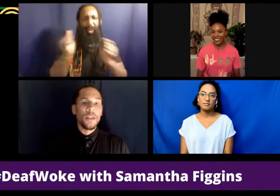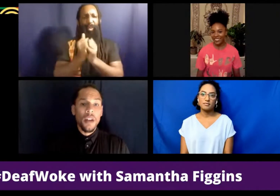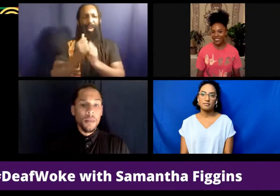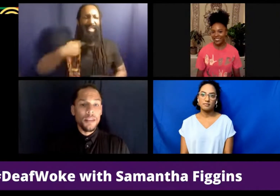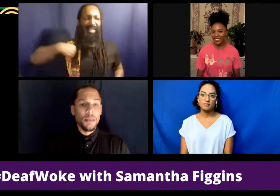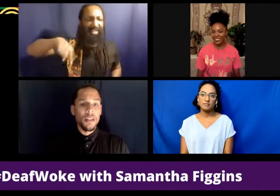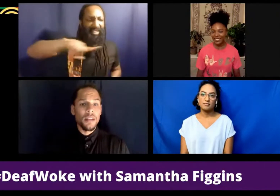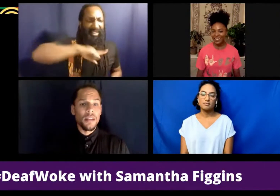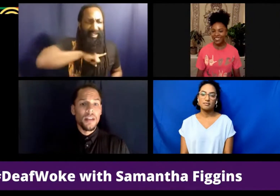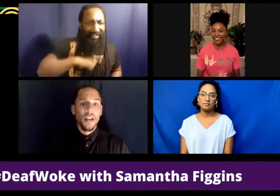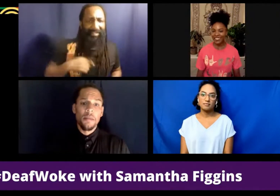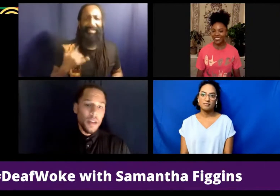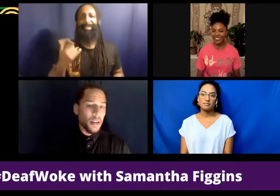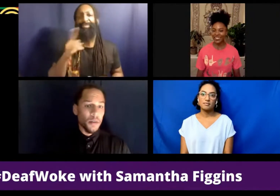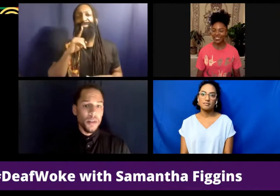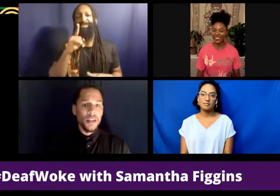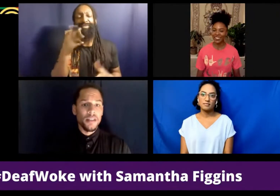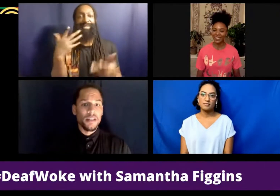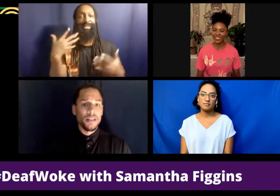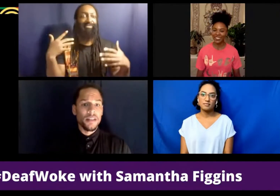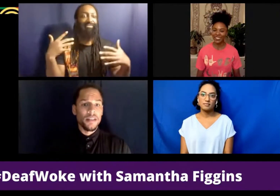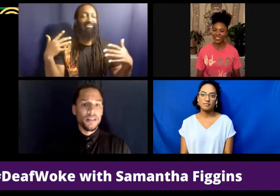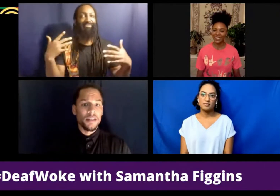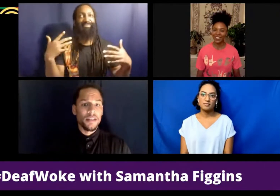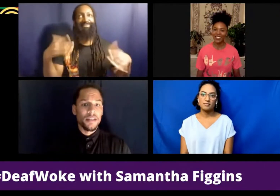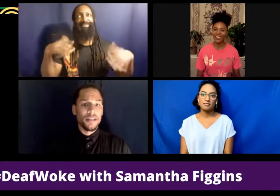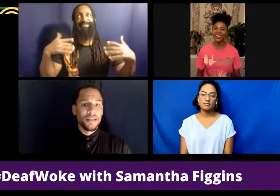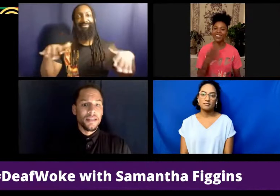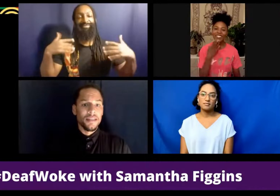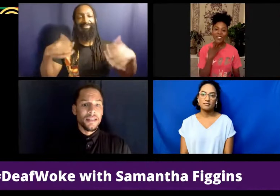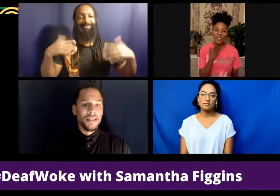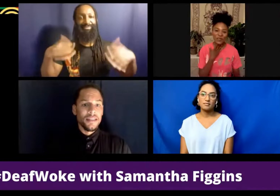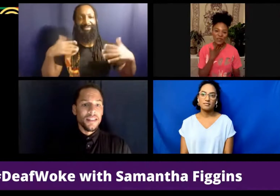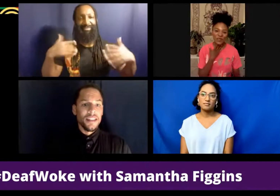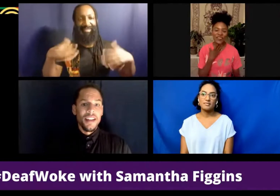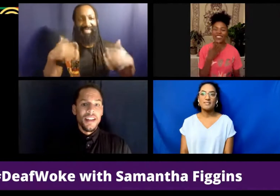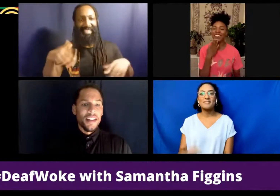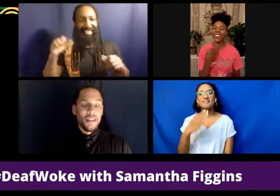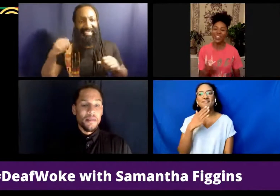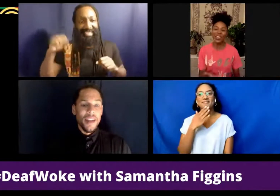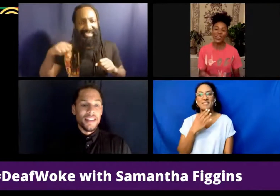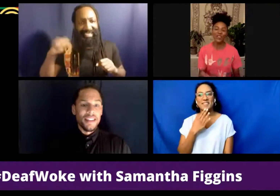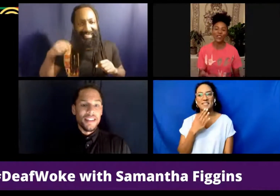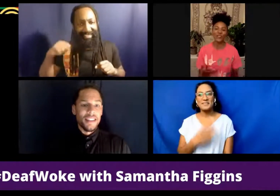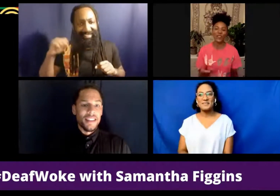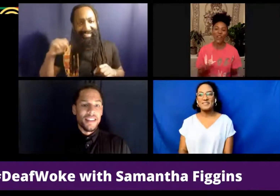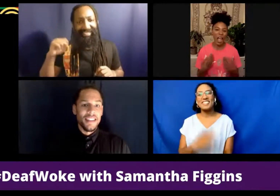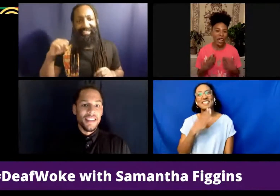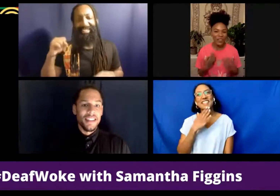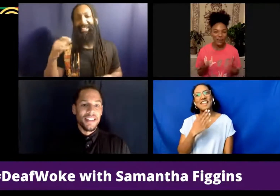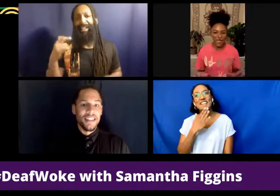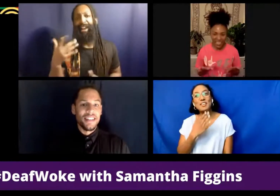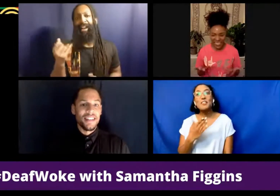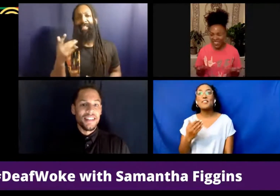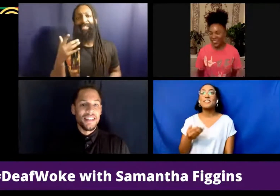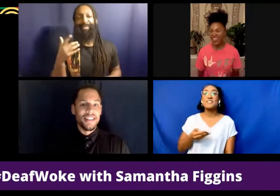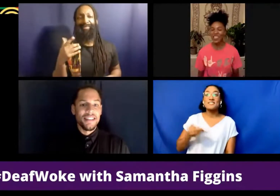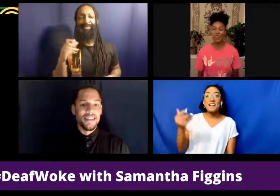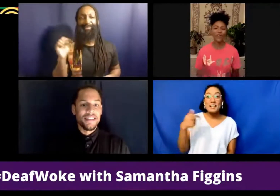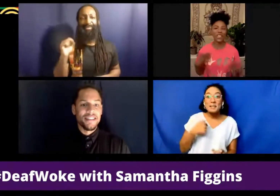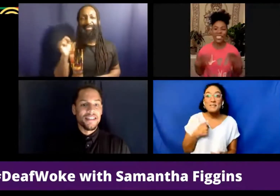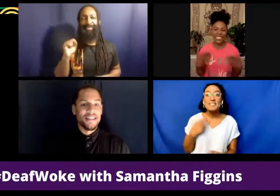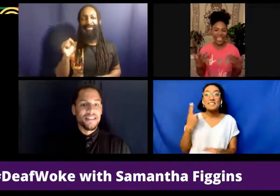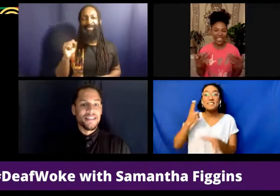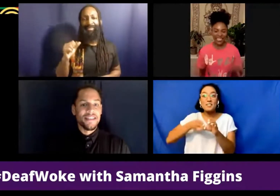Thank you for coming, Samantha, and being here with us. Oh, thank you for having me